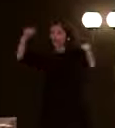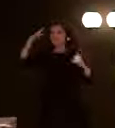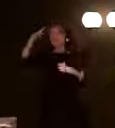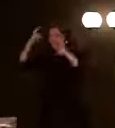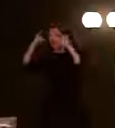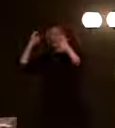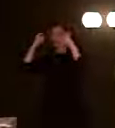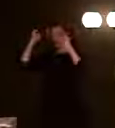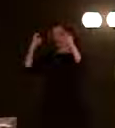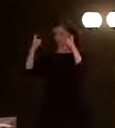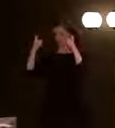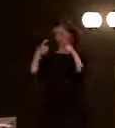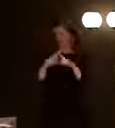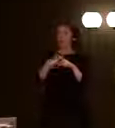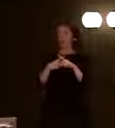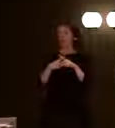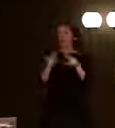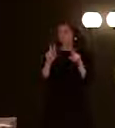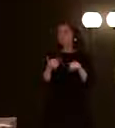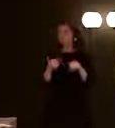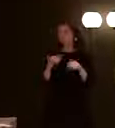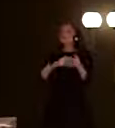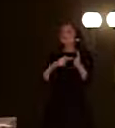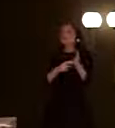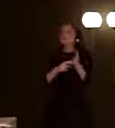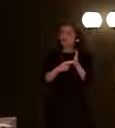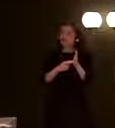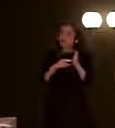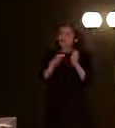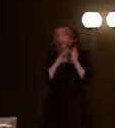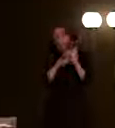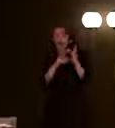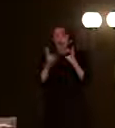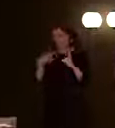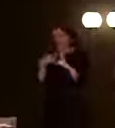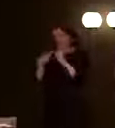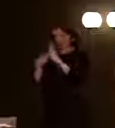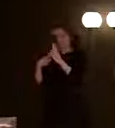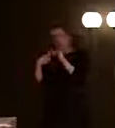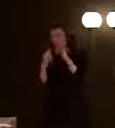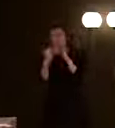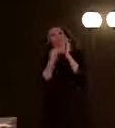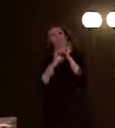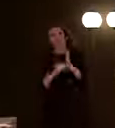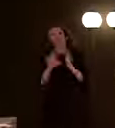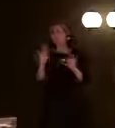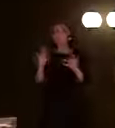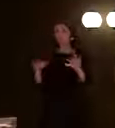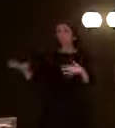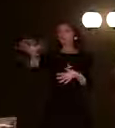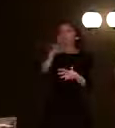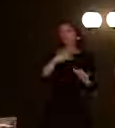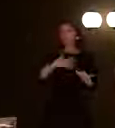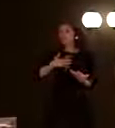way I showed it, you might want to base your CLIL approach on strategies that both